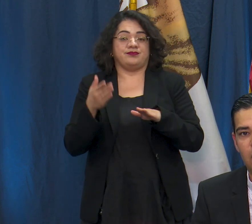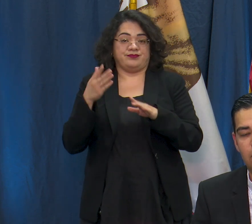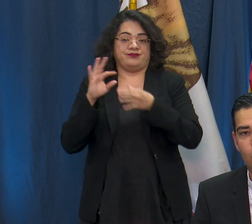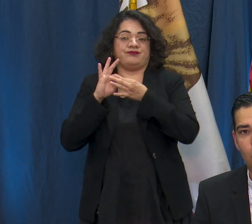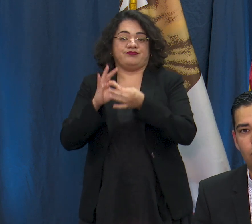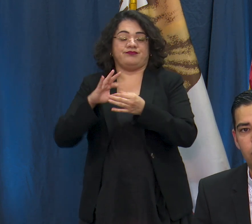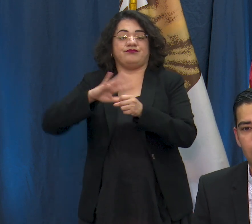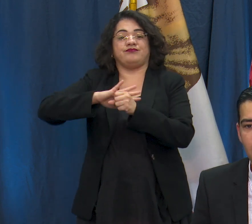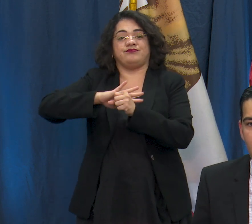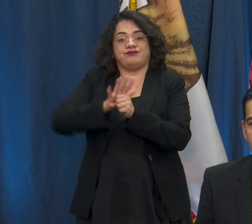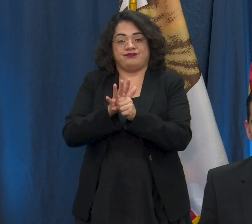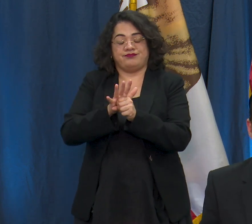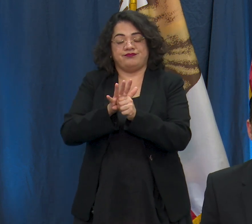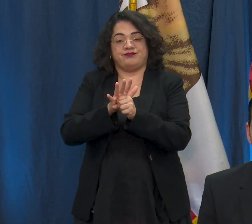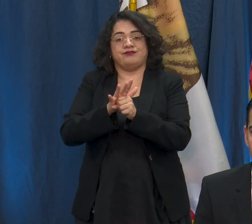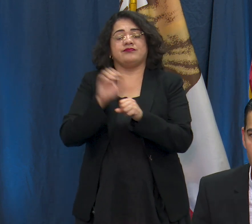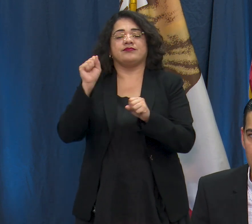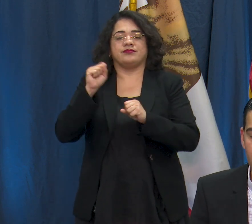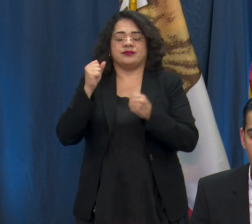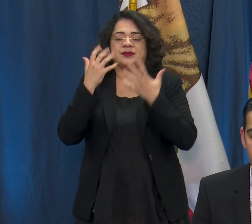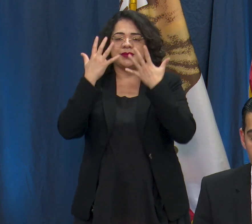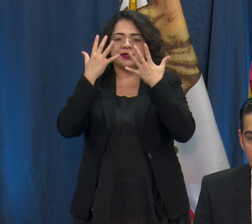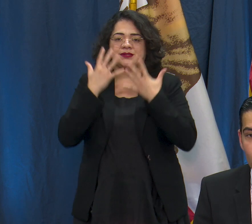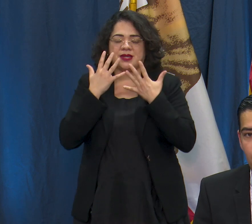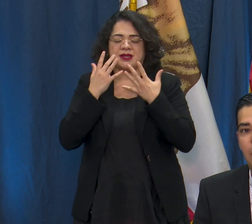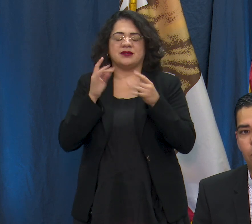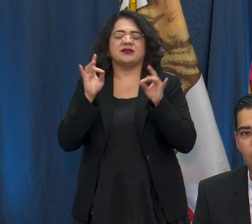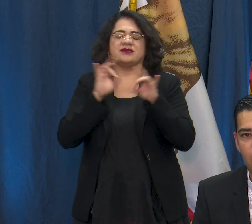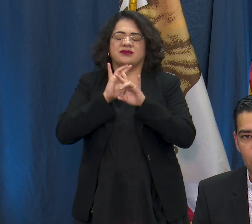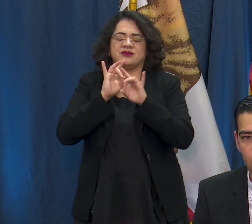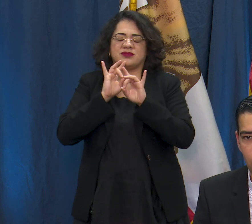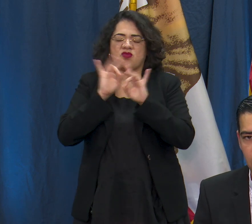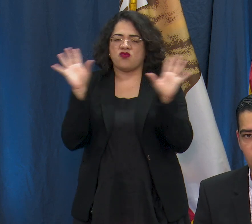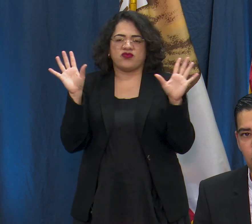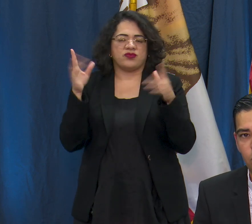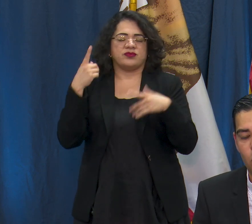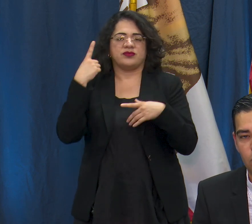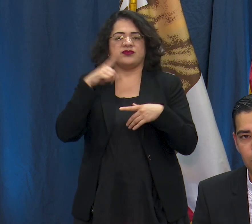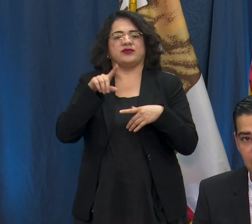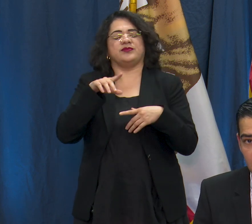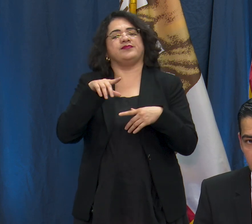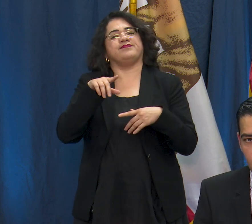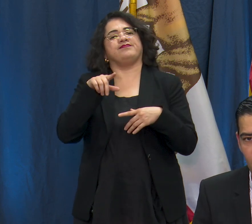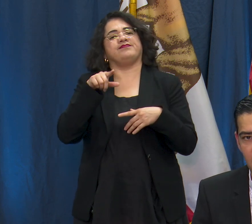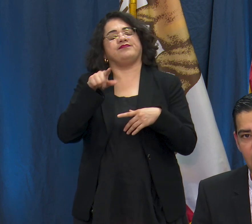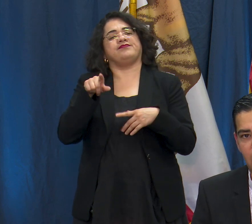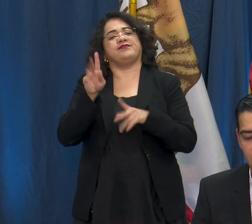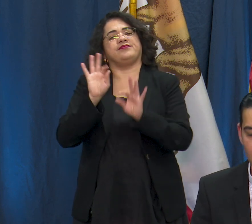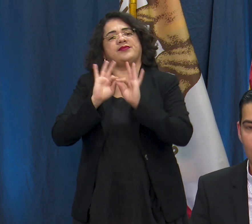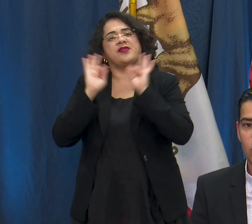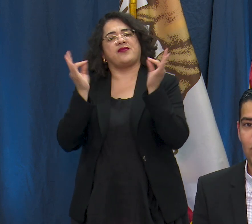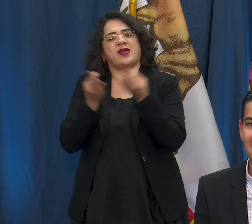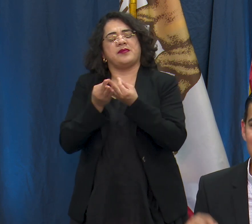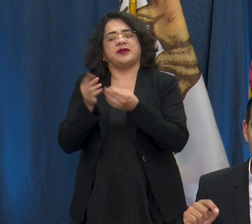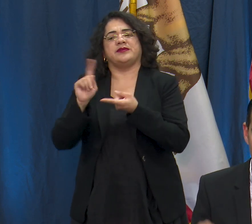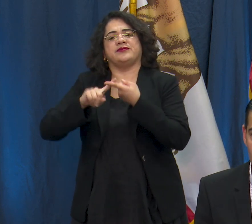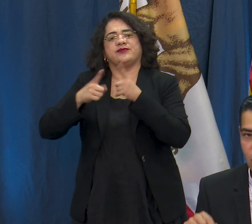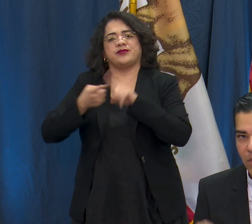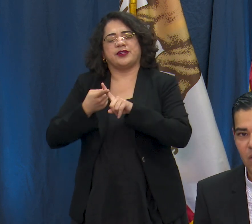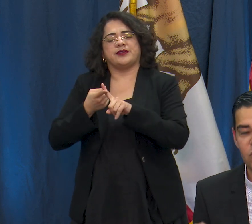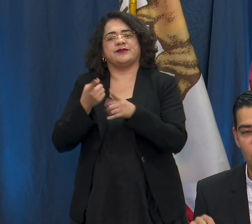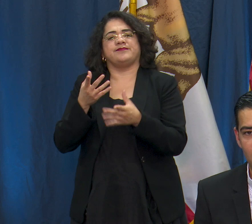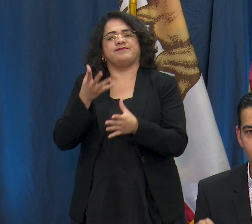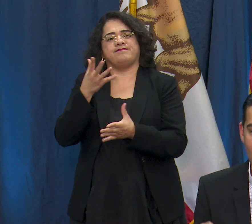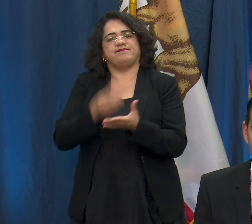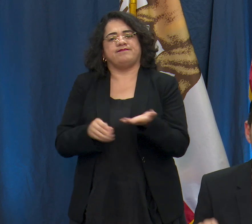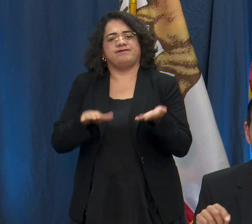families involved, and we're monitoring many more people that are in critical condition, of course, because of COVID-19. So this continues to